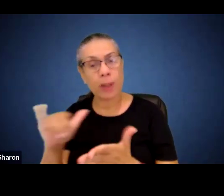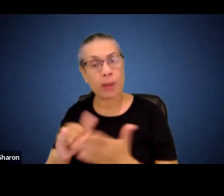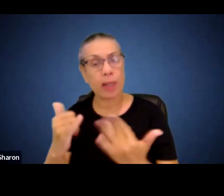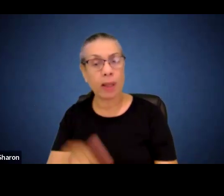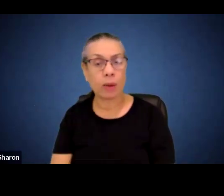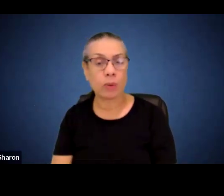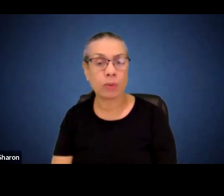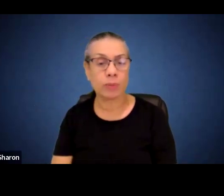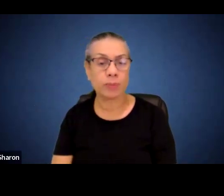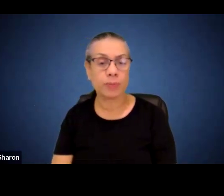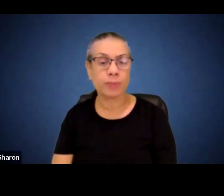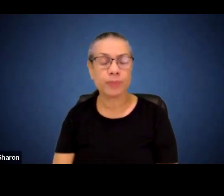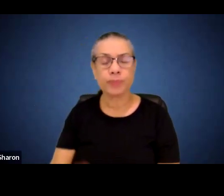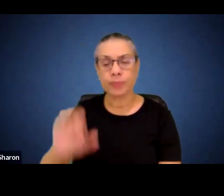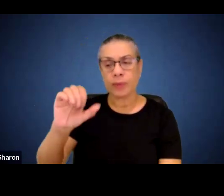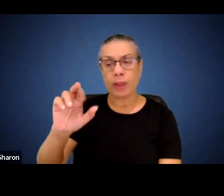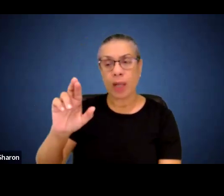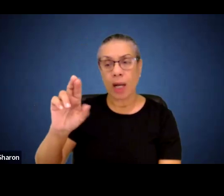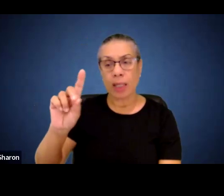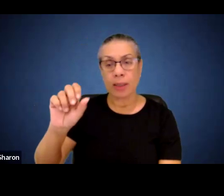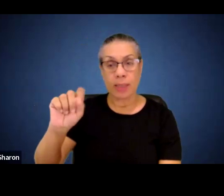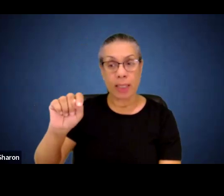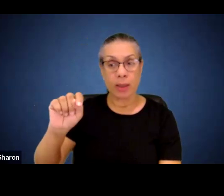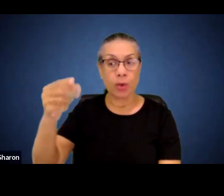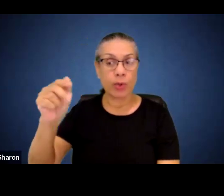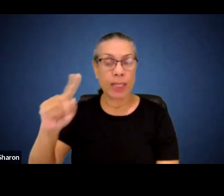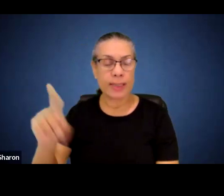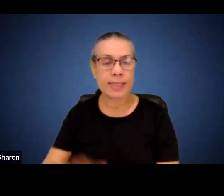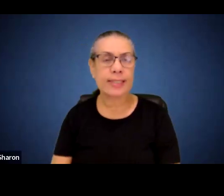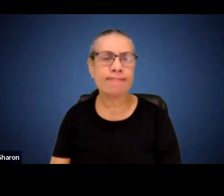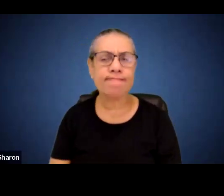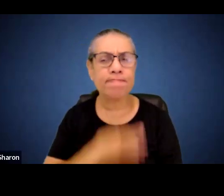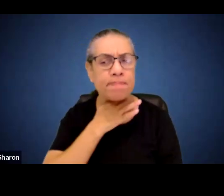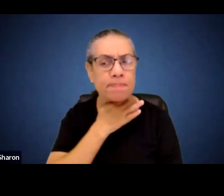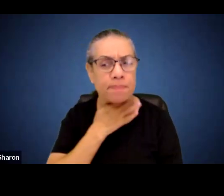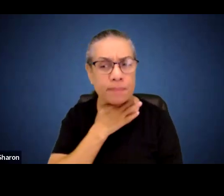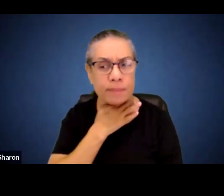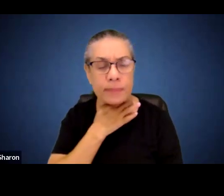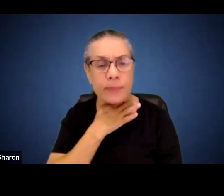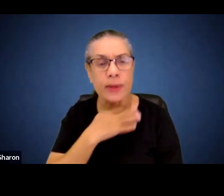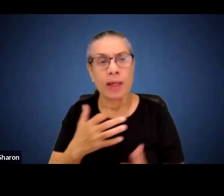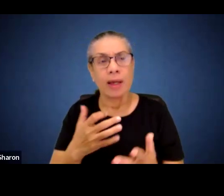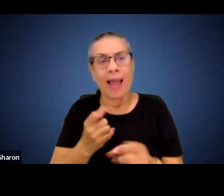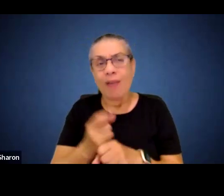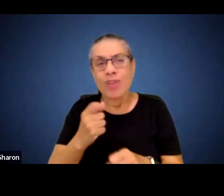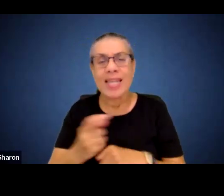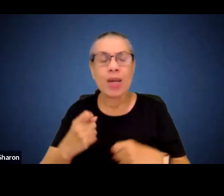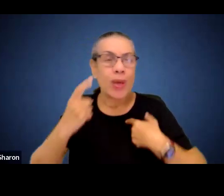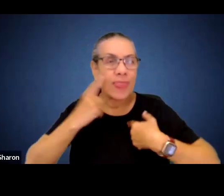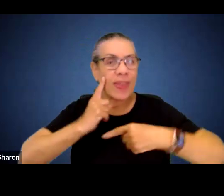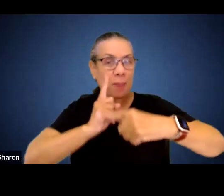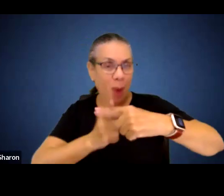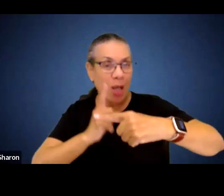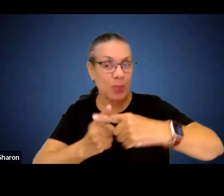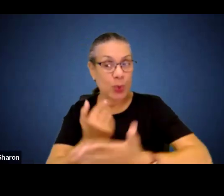And I guess I'm curious because like every year is a start of a new year. That allows us to sort of like reignite an optimism around turnaround. That is true.